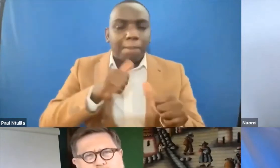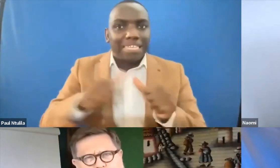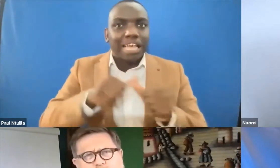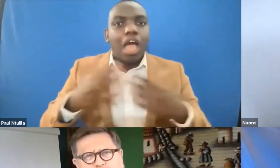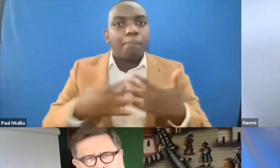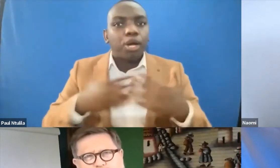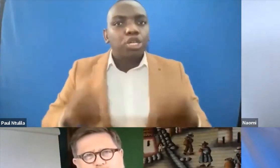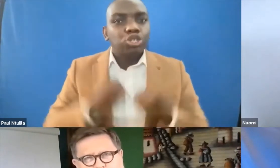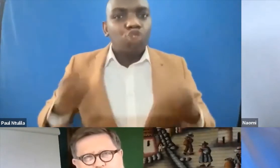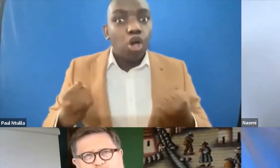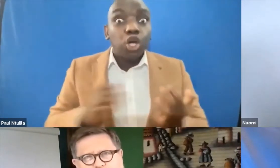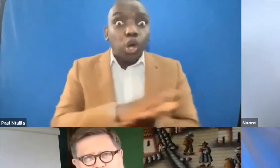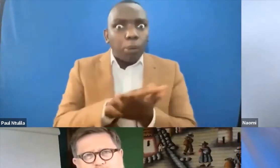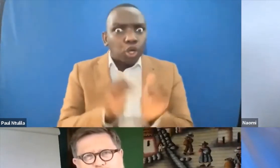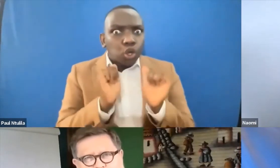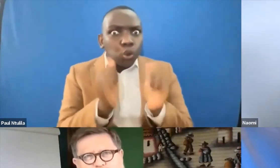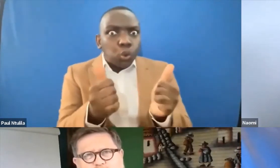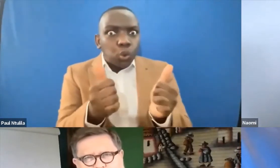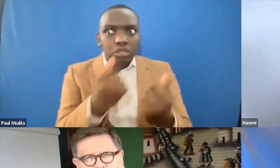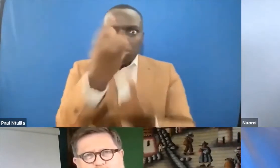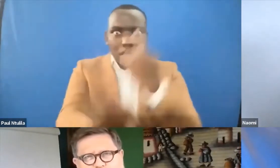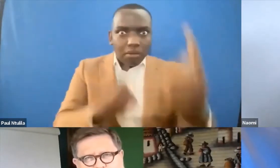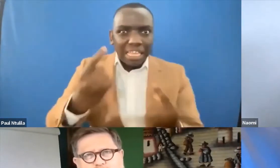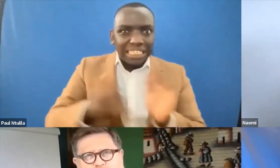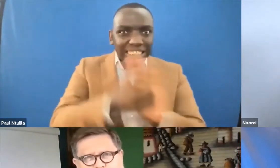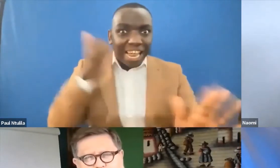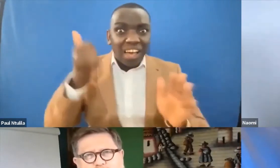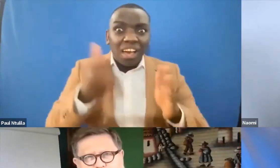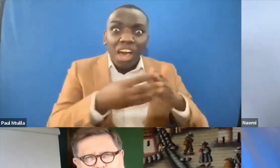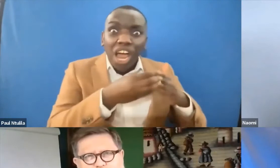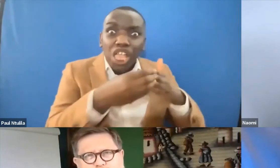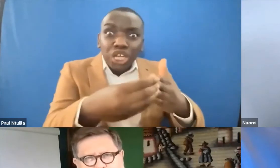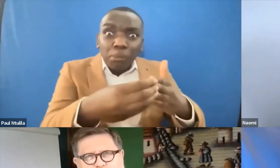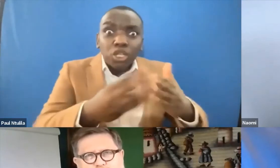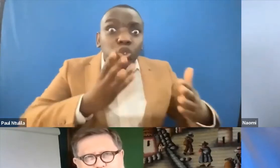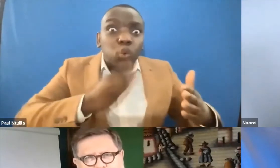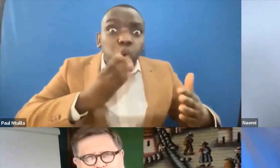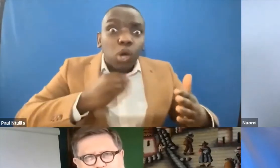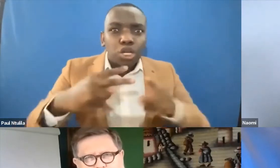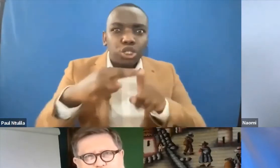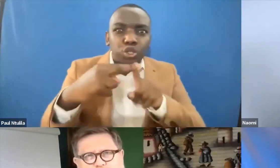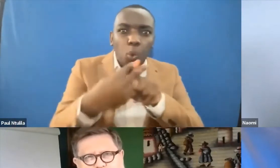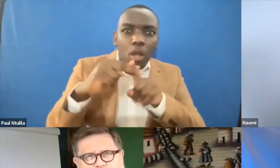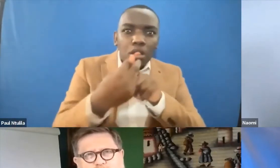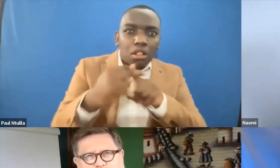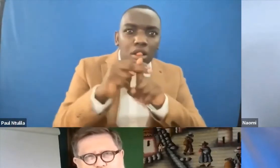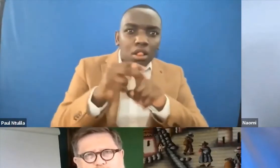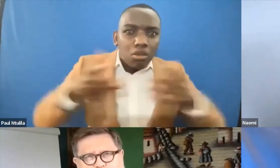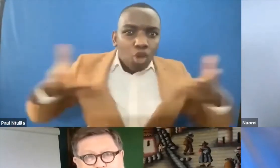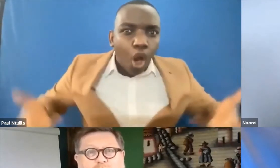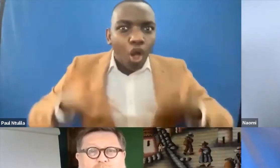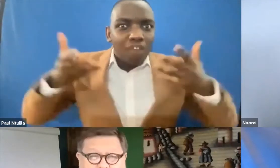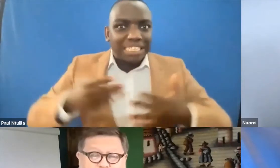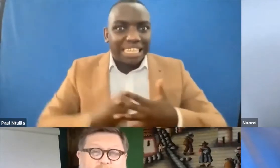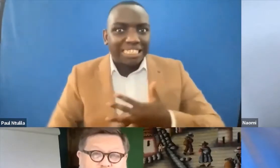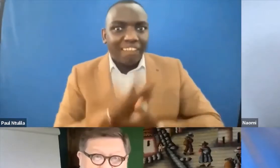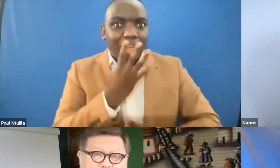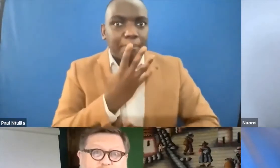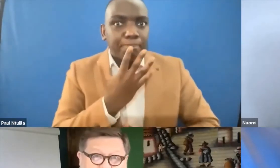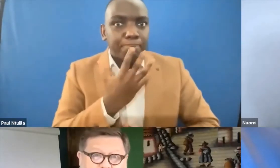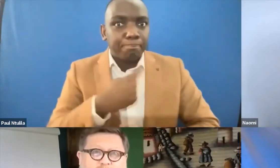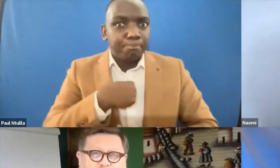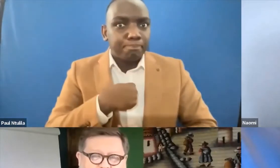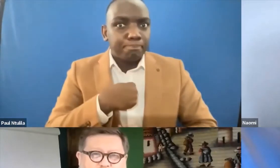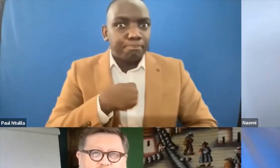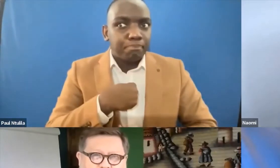Deaf people encounter more challenges on a daily basis than hearing people do. And the skills and the tools that